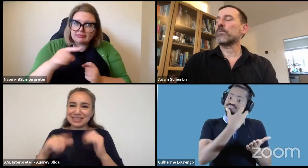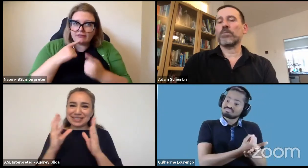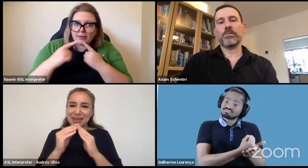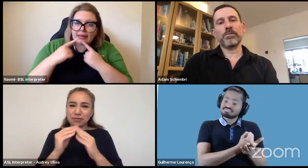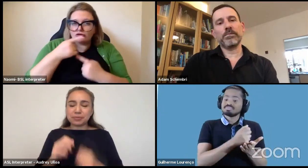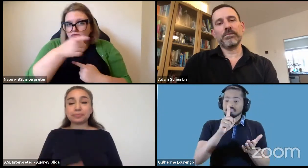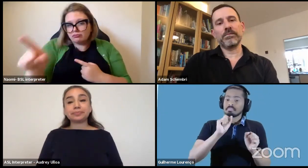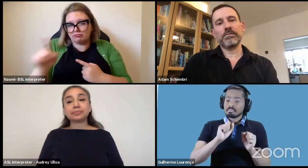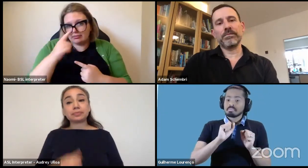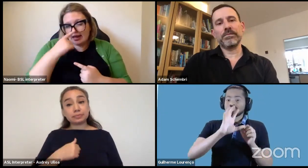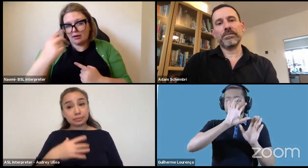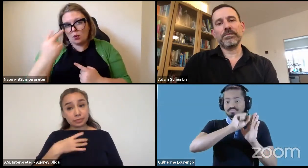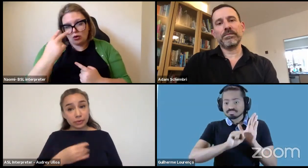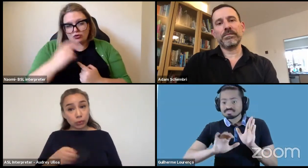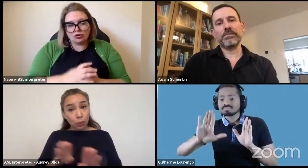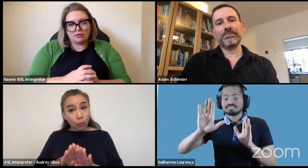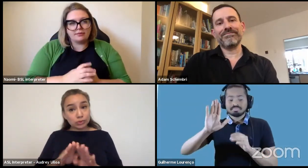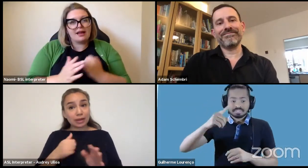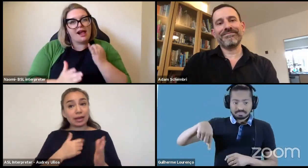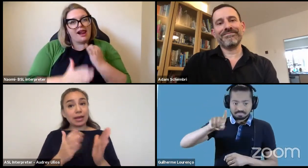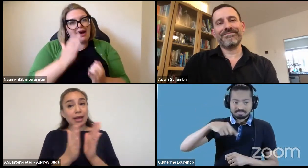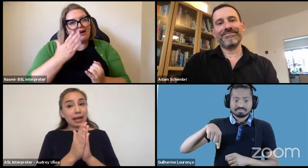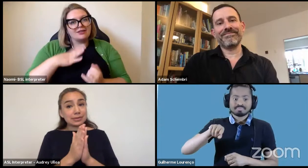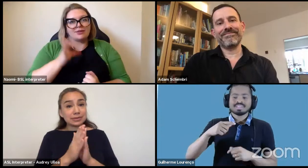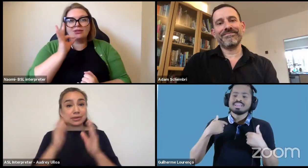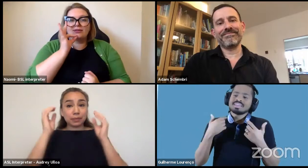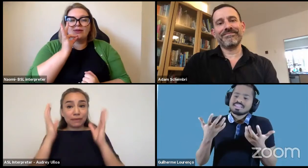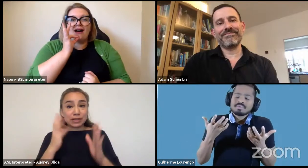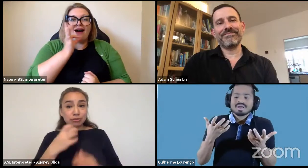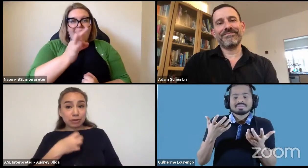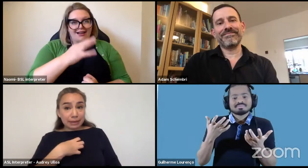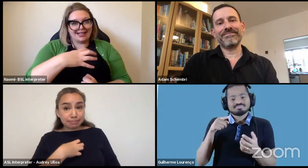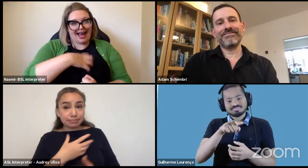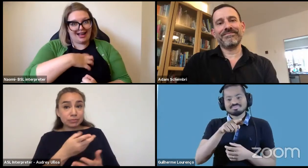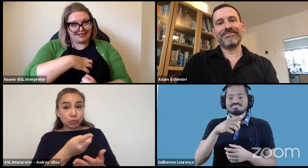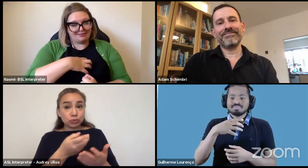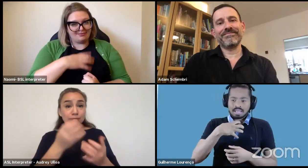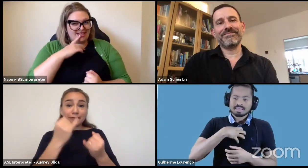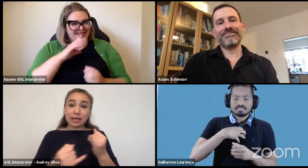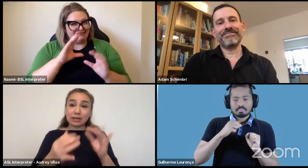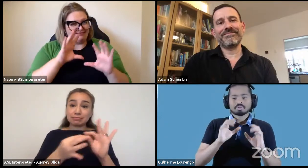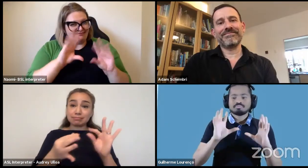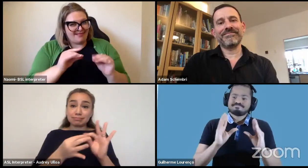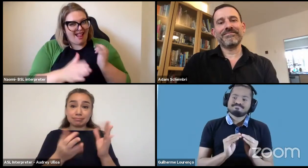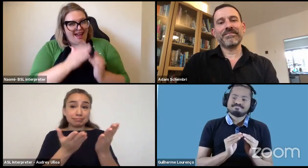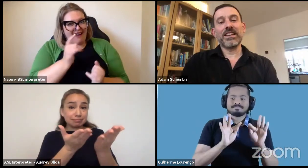end asking Professor Adam Schembri to say his final words.